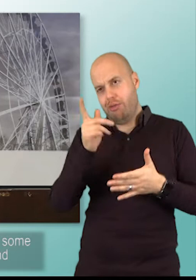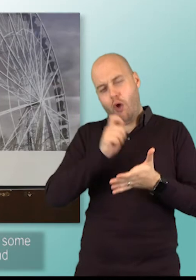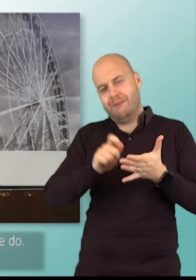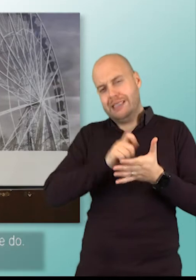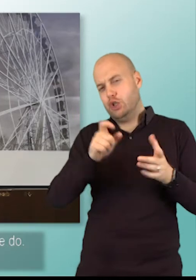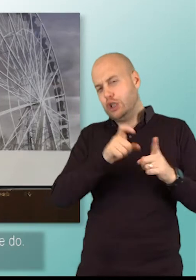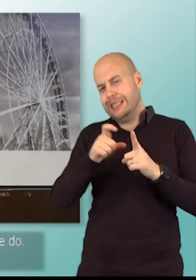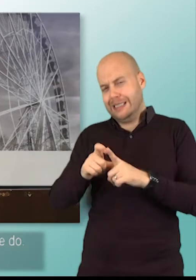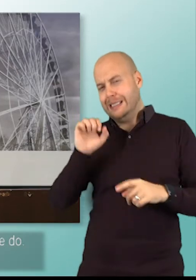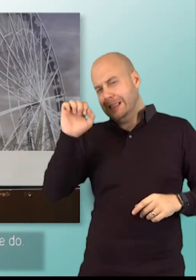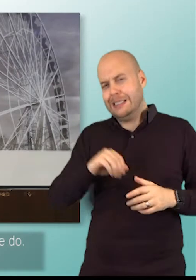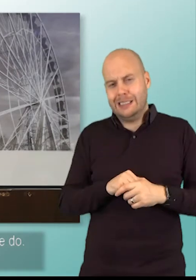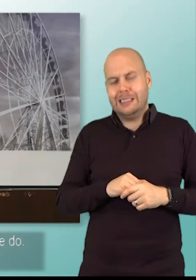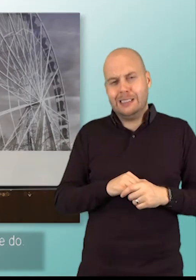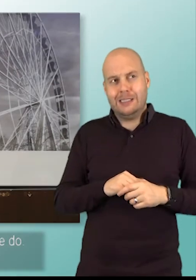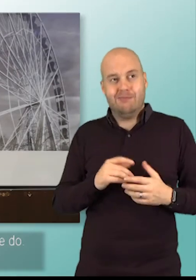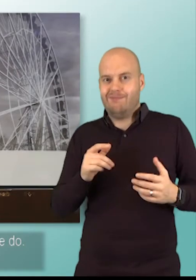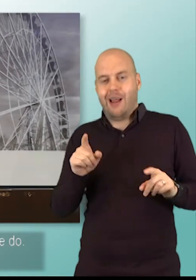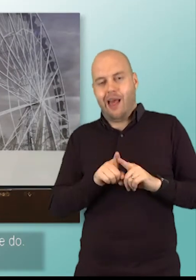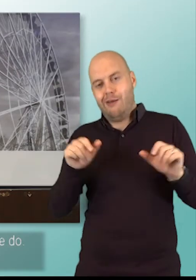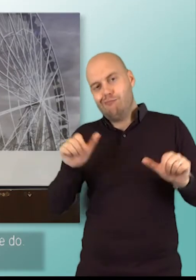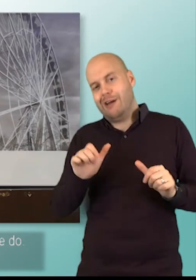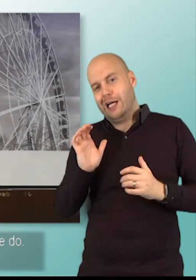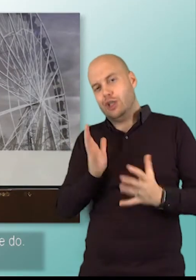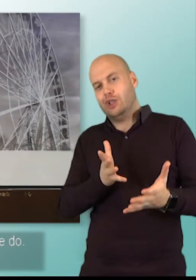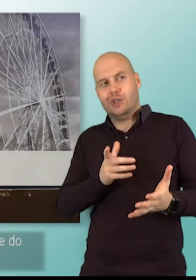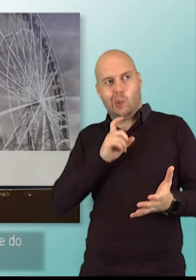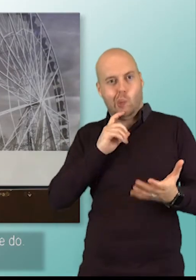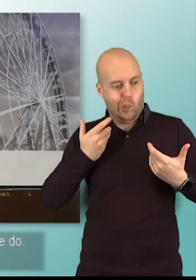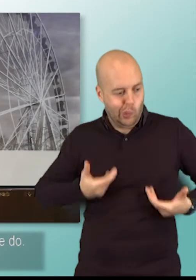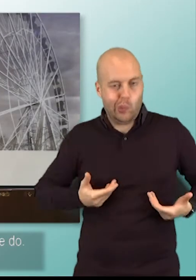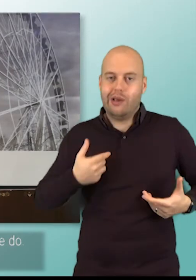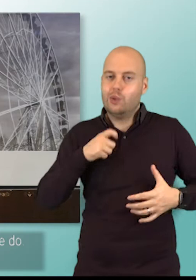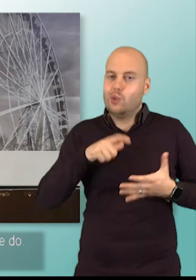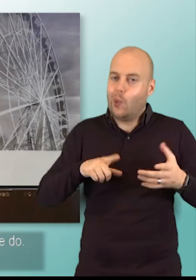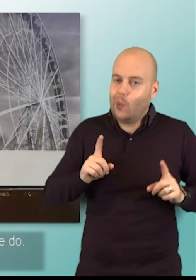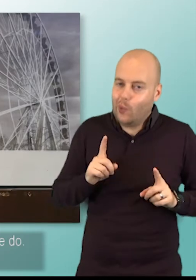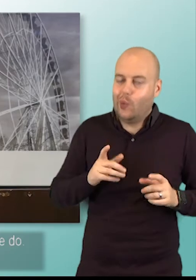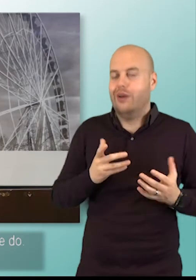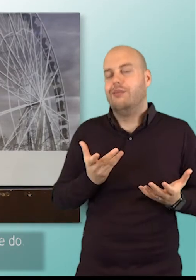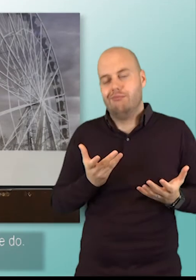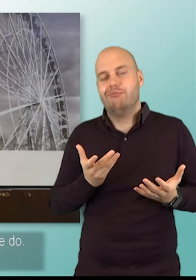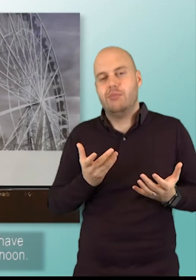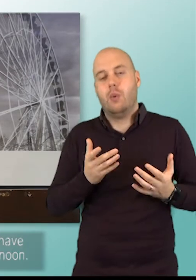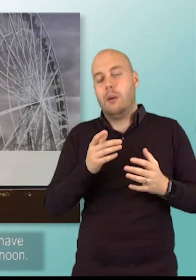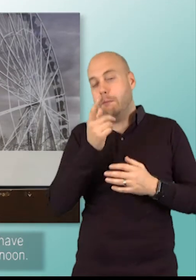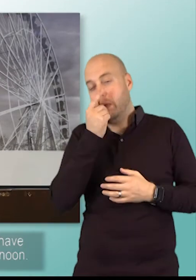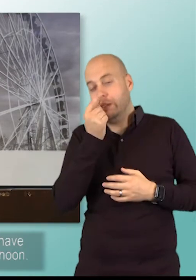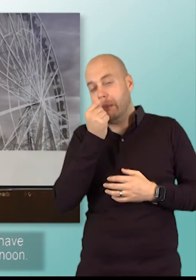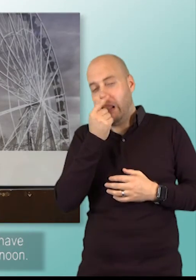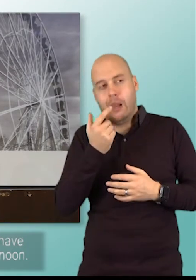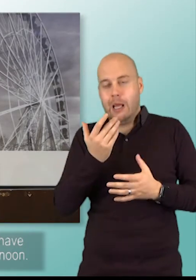Dundee and given you an introduction to who we are and what we do. As I say, we might have time, I don't know how we're doing,